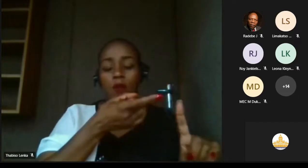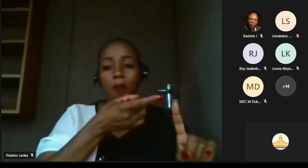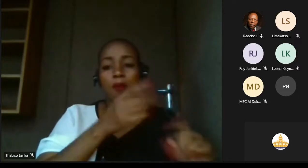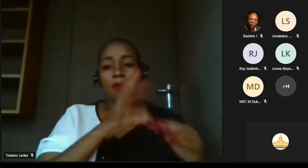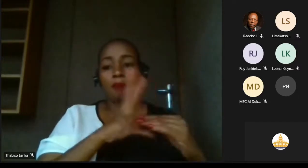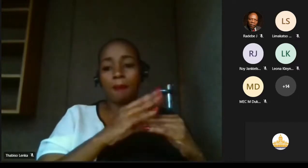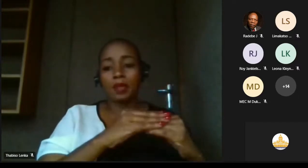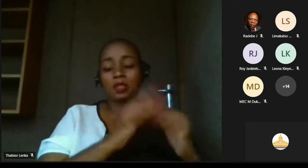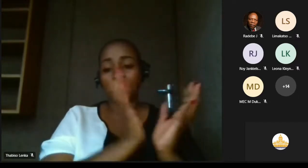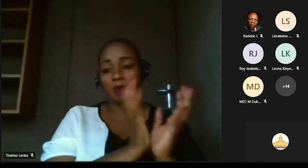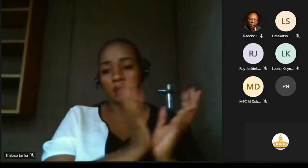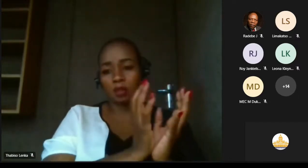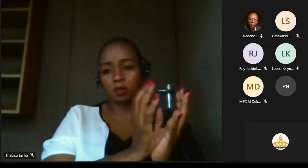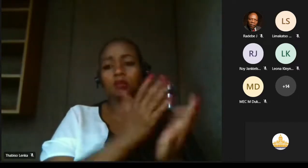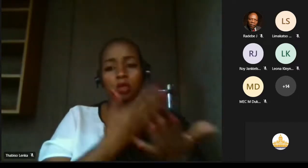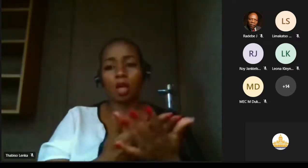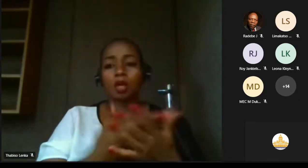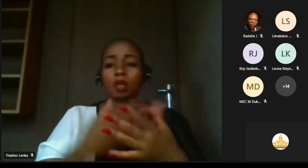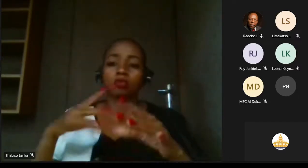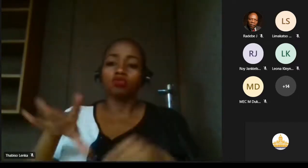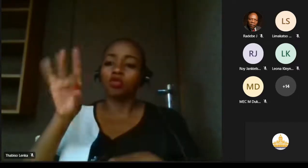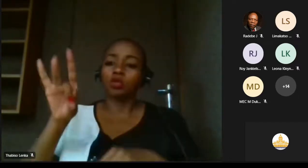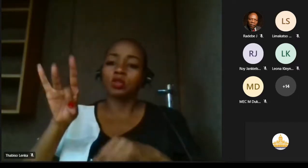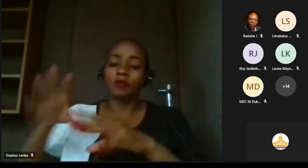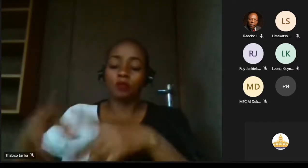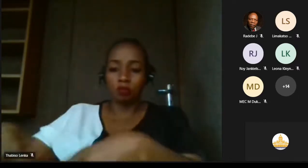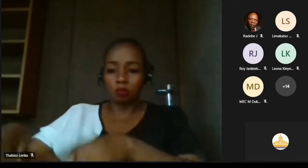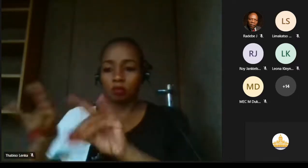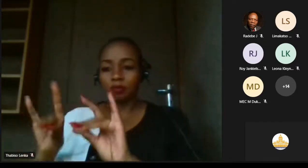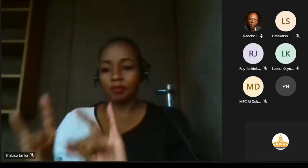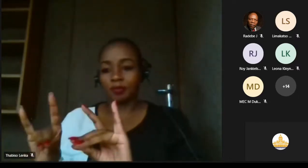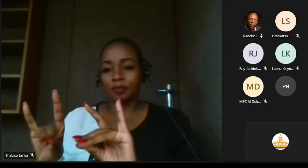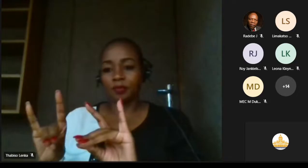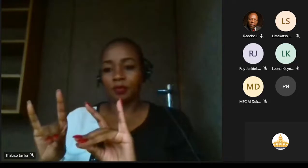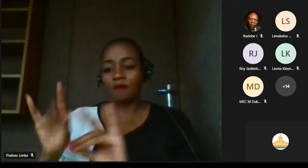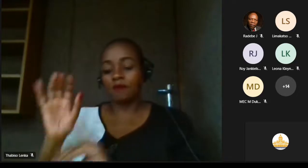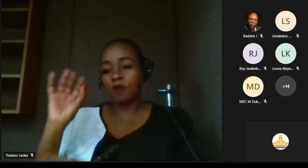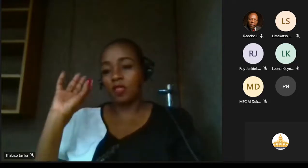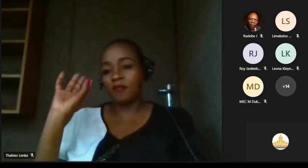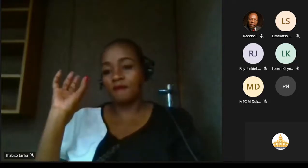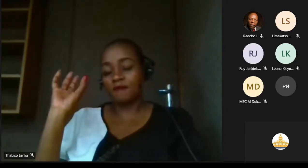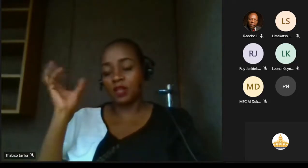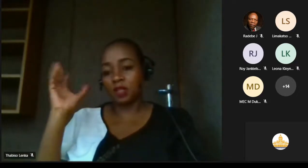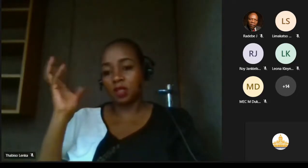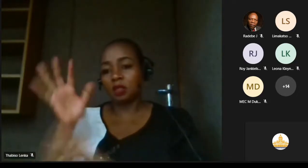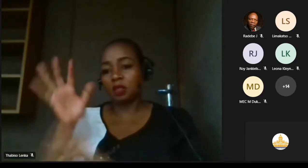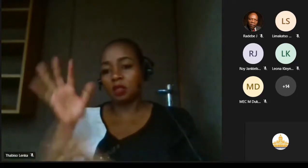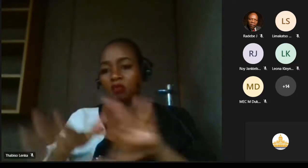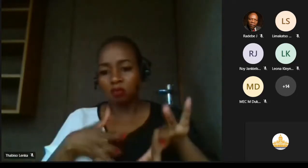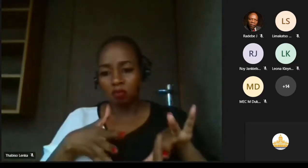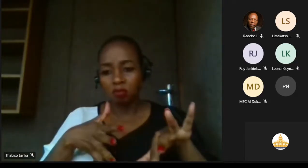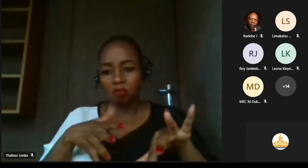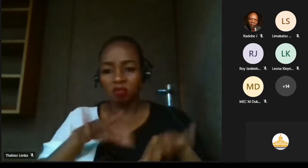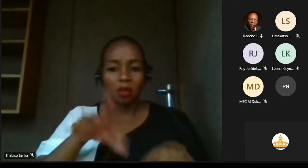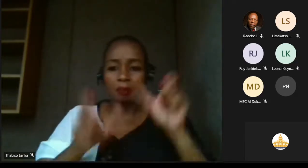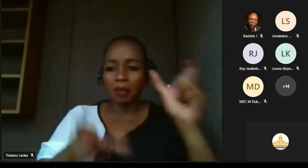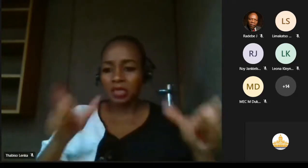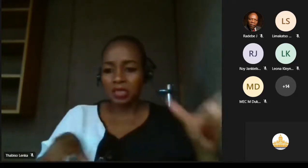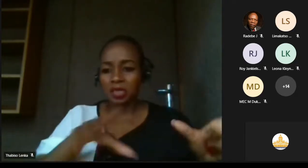House to become the chairperson of committees for the Free State Legislature. Any